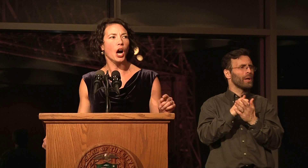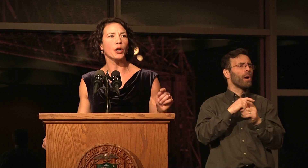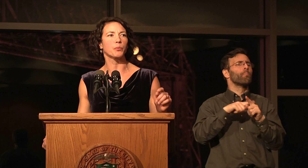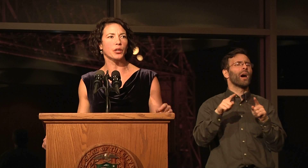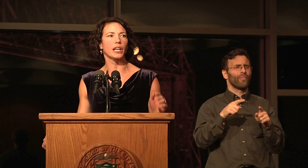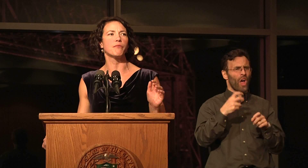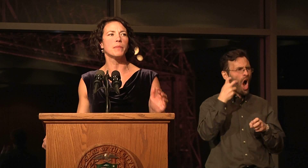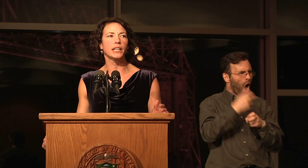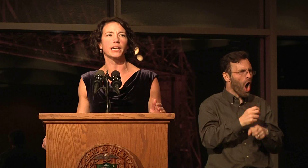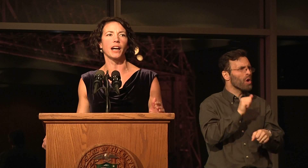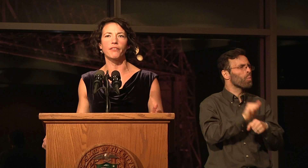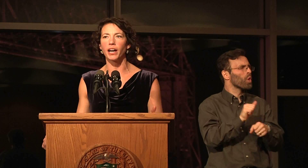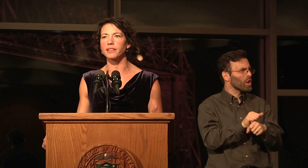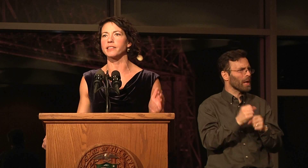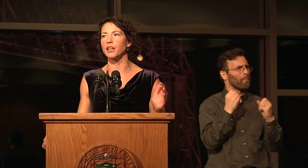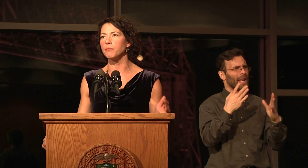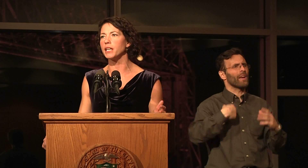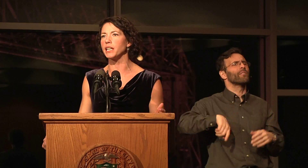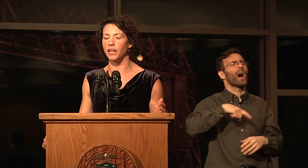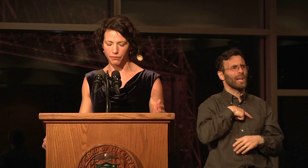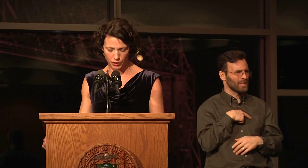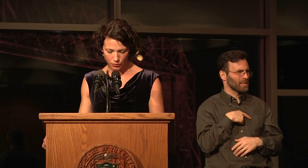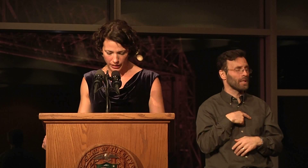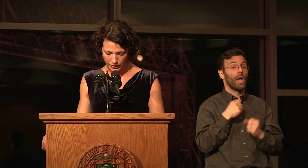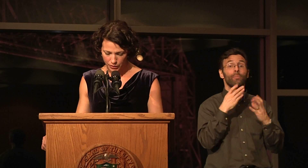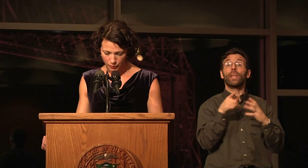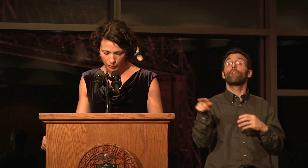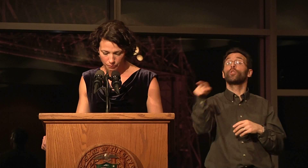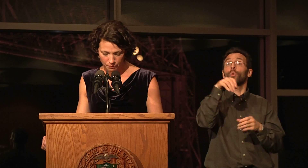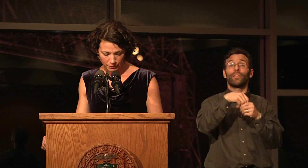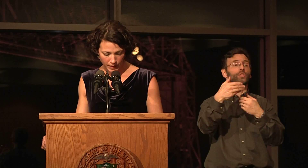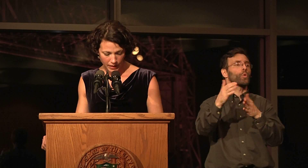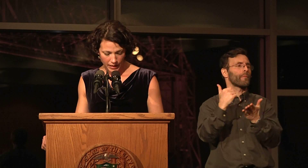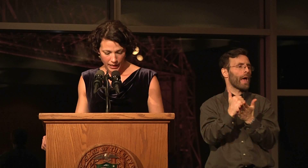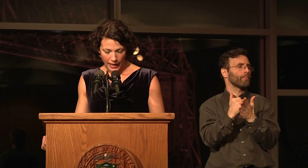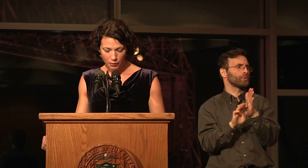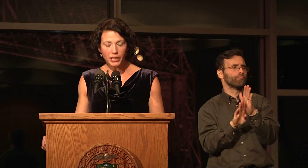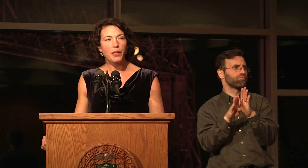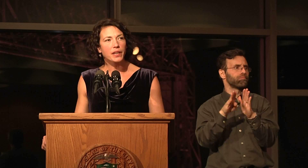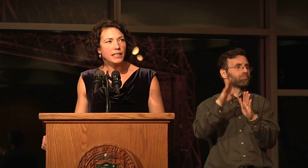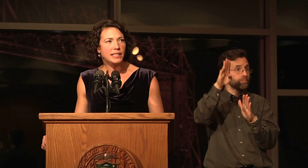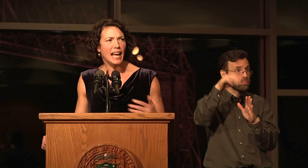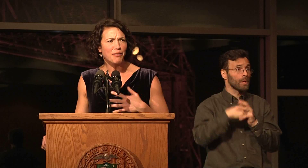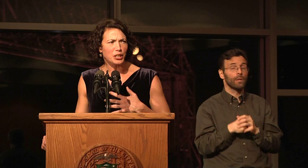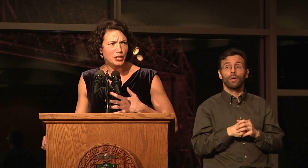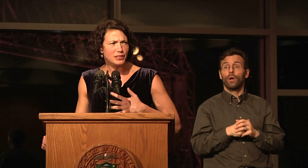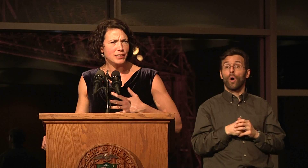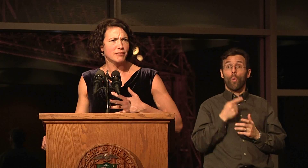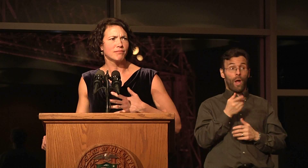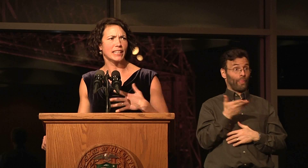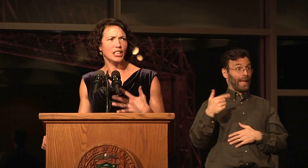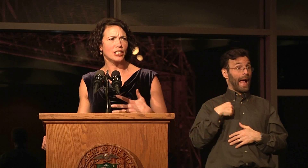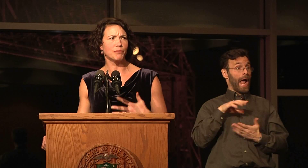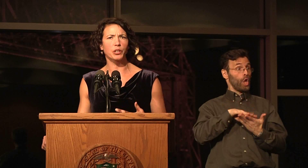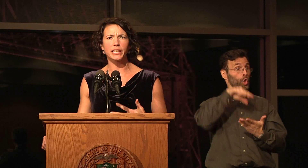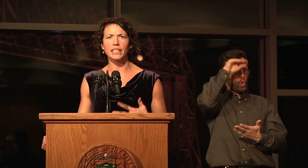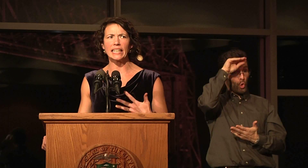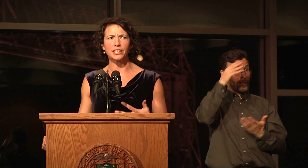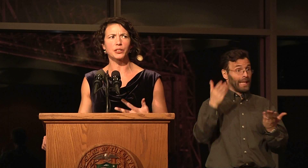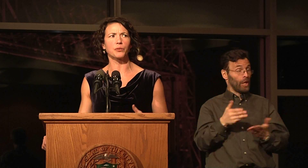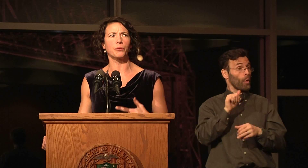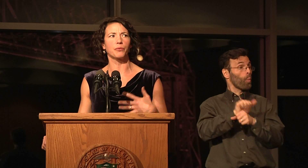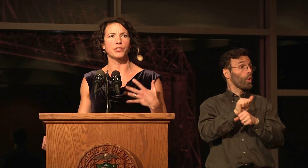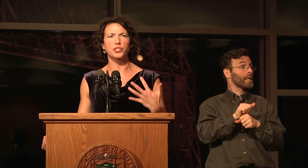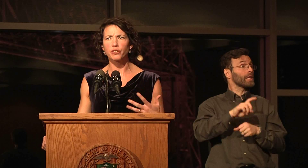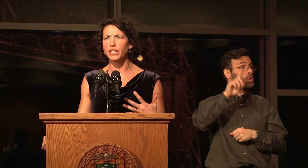has the hard work of many of us and many of you in this room. And one of the things that I've learned here, working